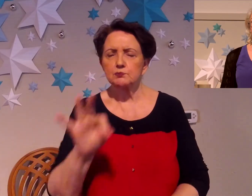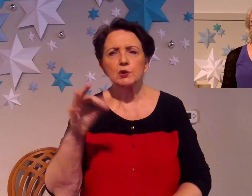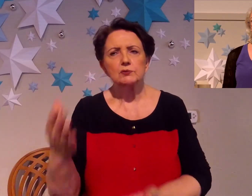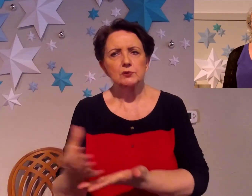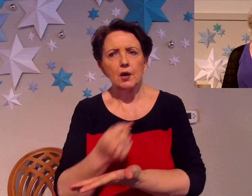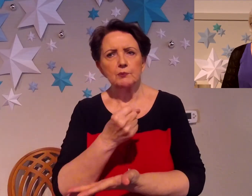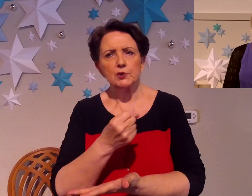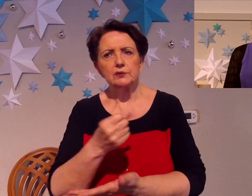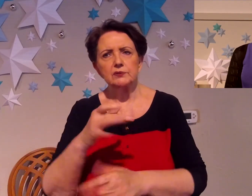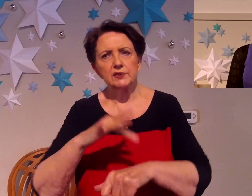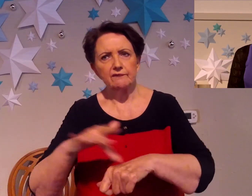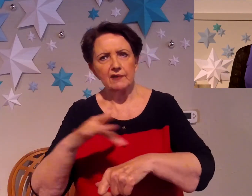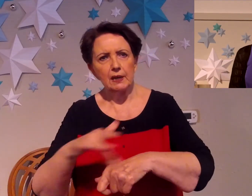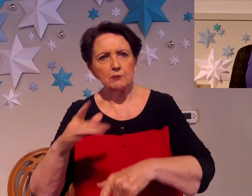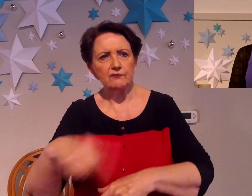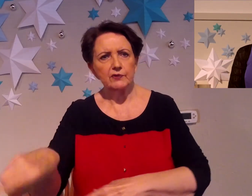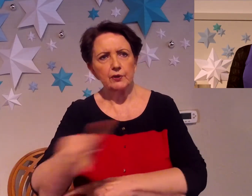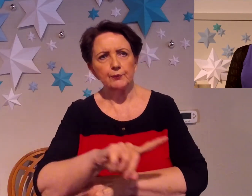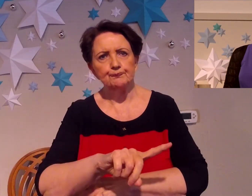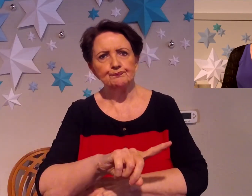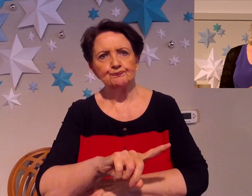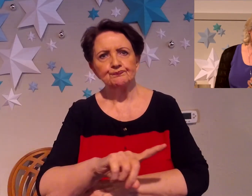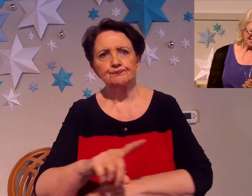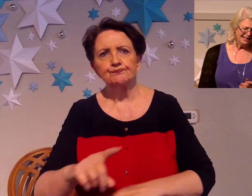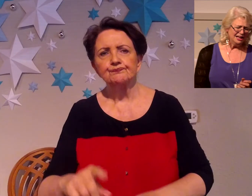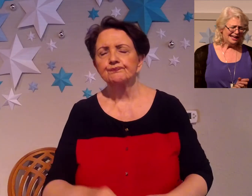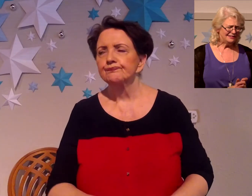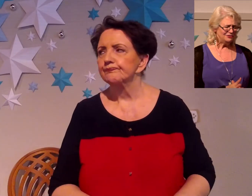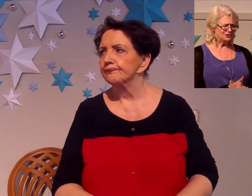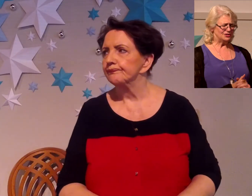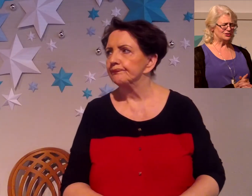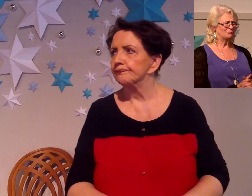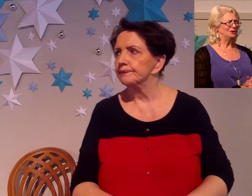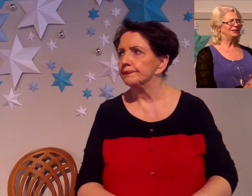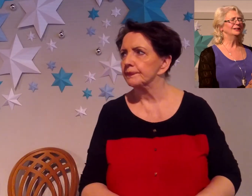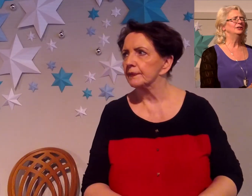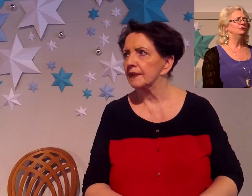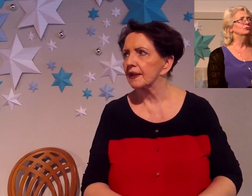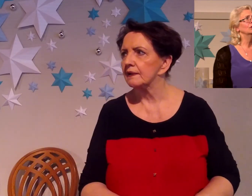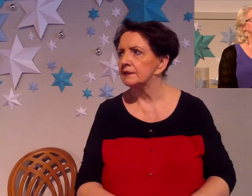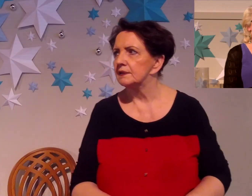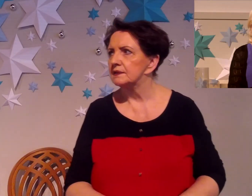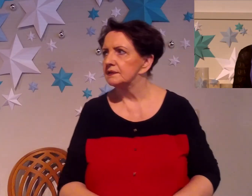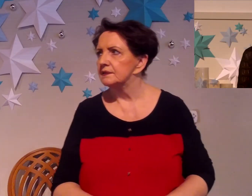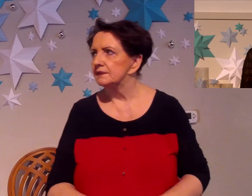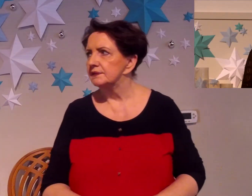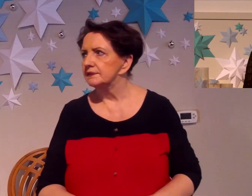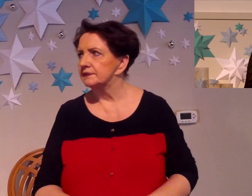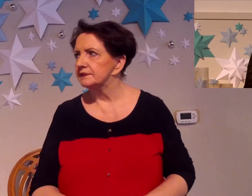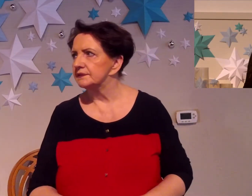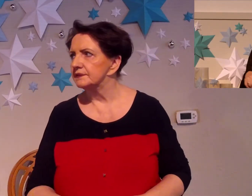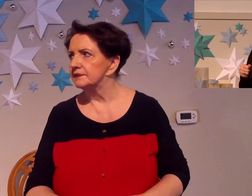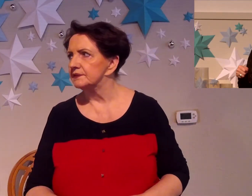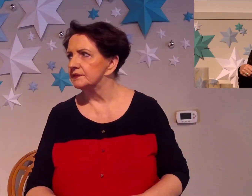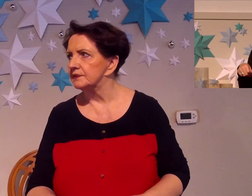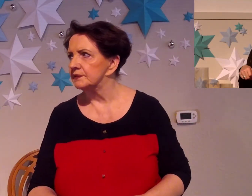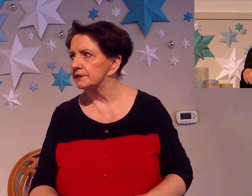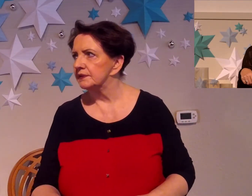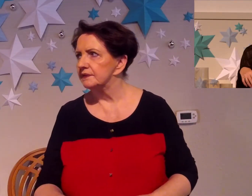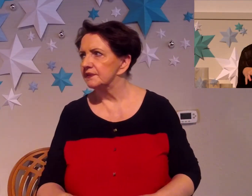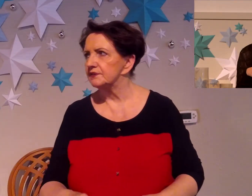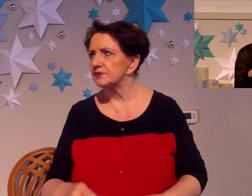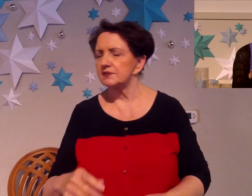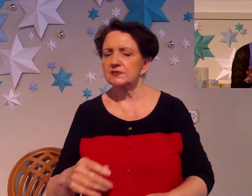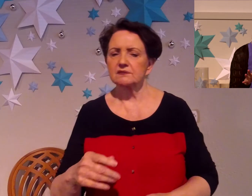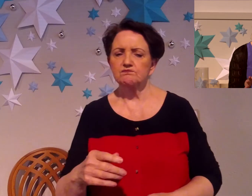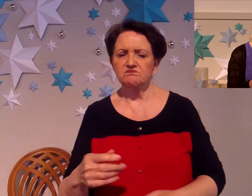opportunities that are available to us in the holidays? And then there's this really annoying metaphysical truth, which I